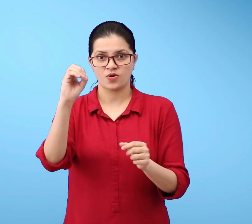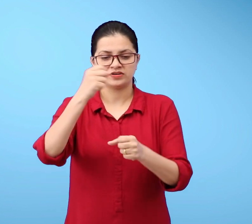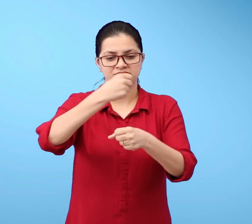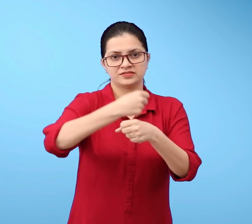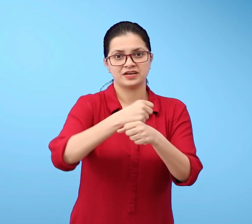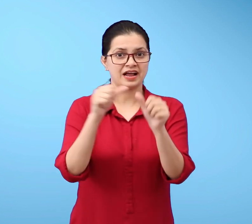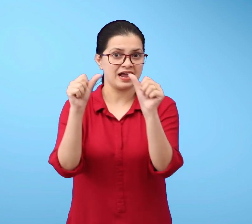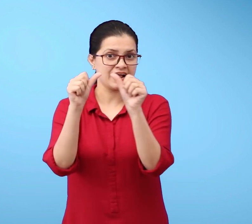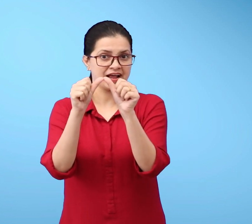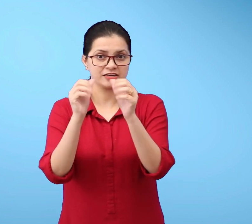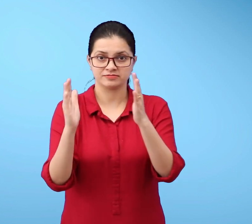Yog,